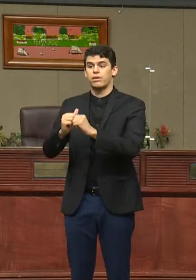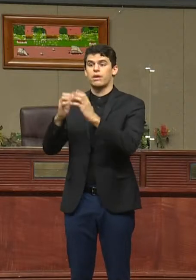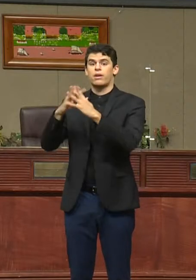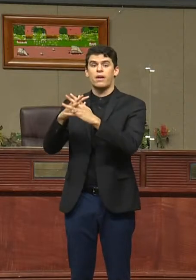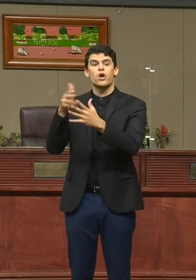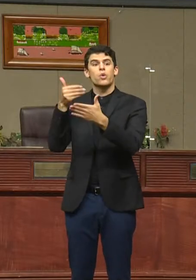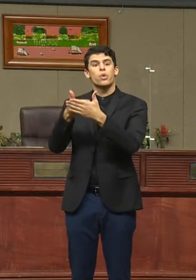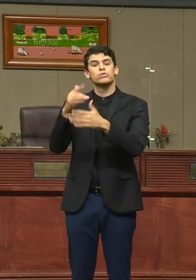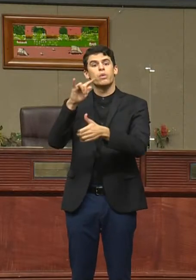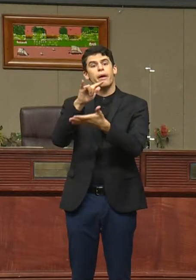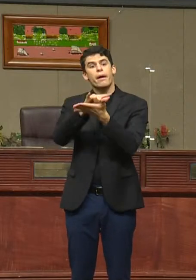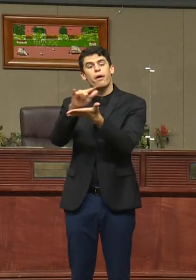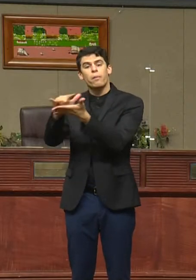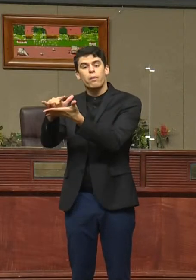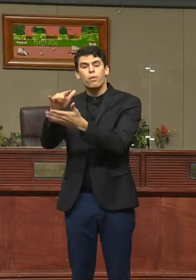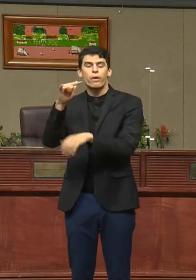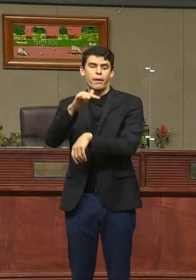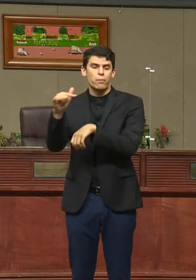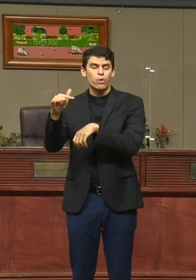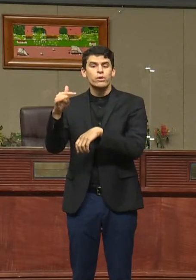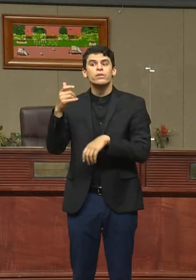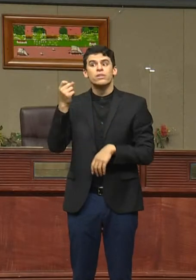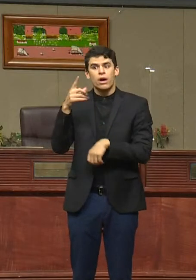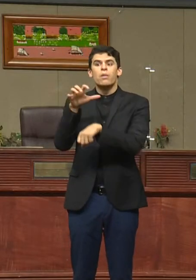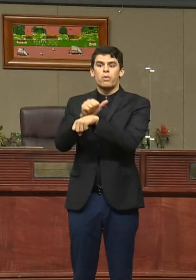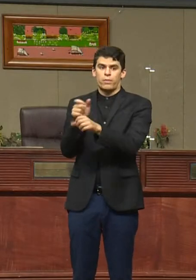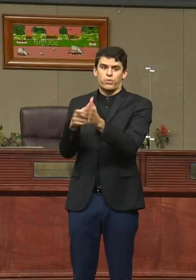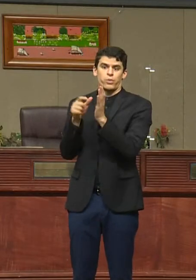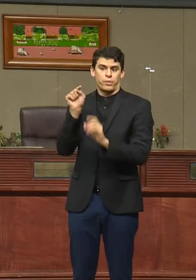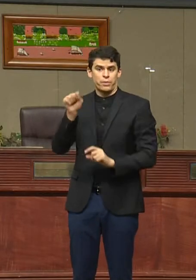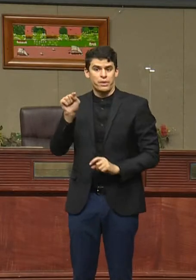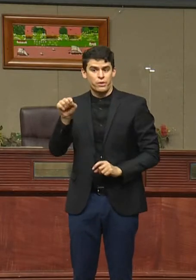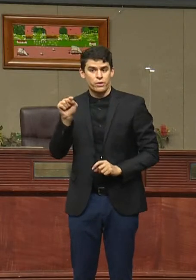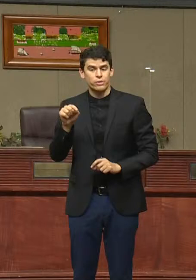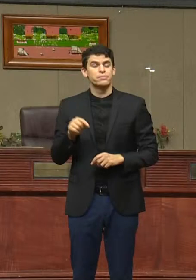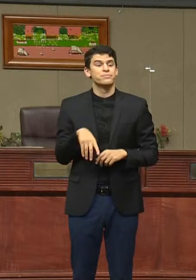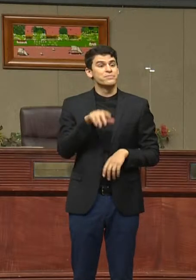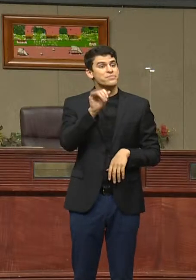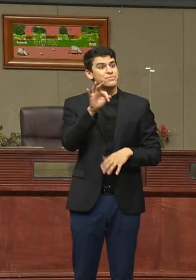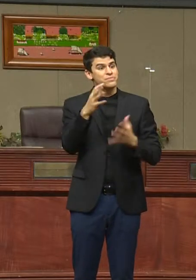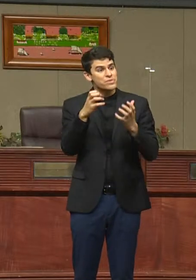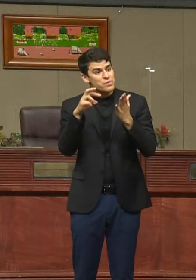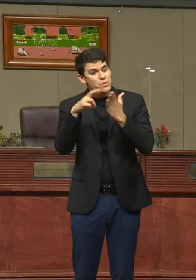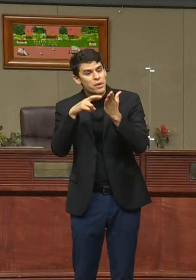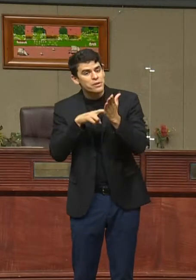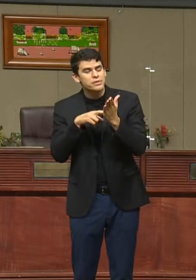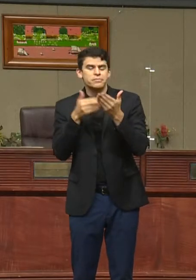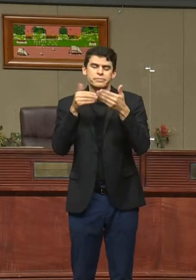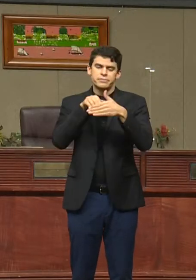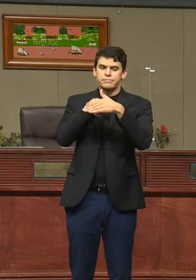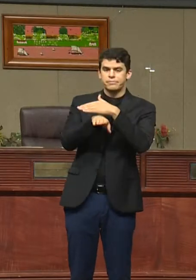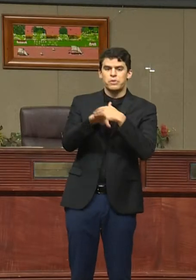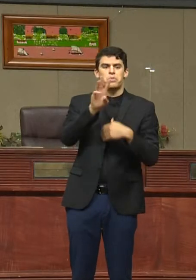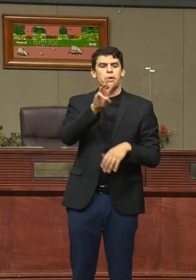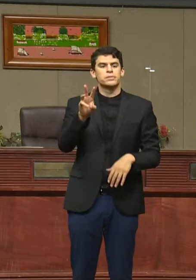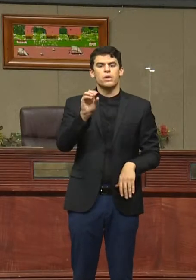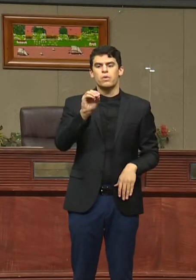Airport. Appointments are required at that site. To register, we ask again that you go to the website at